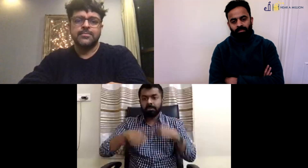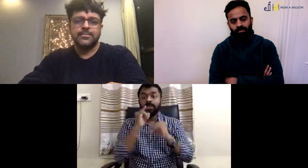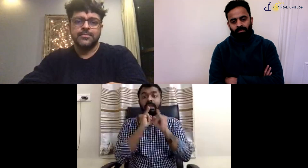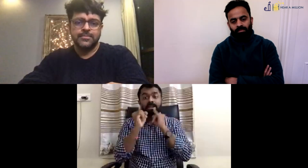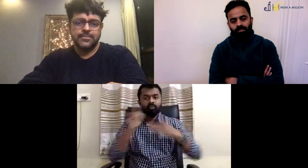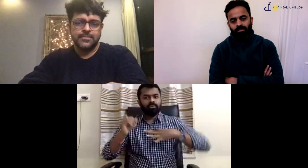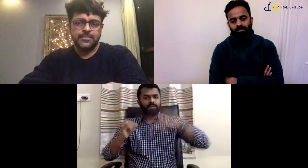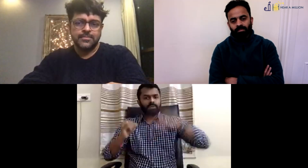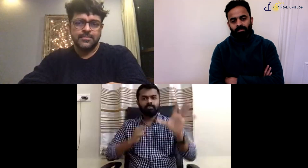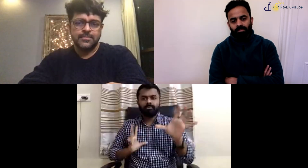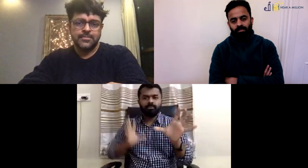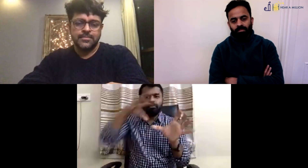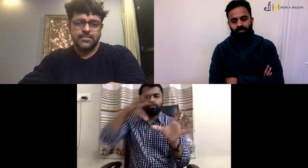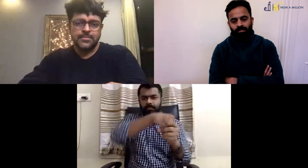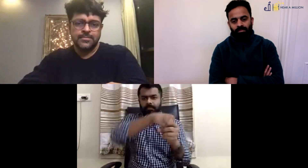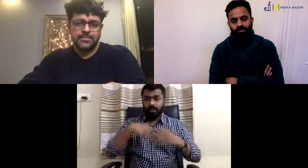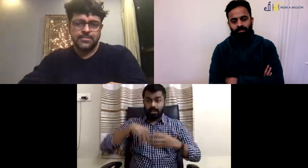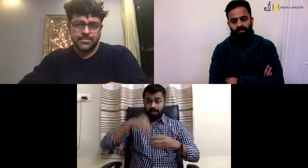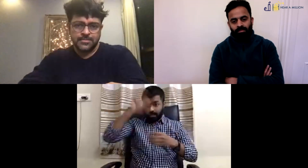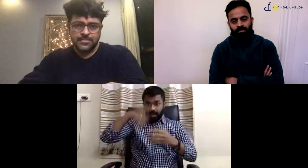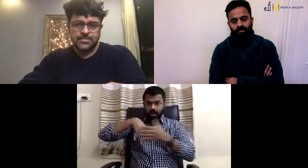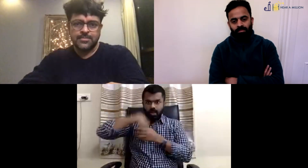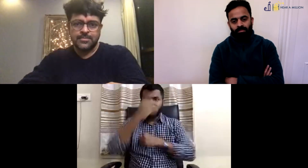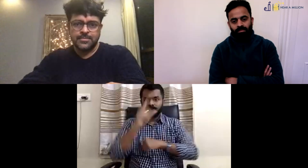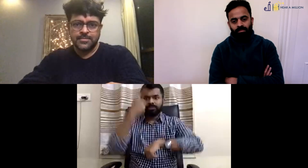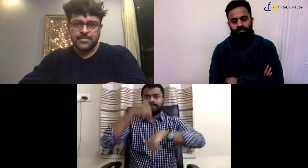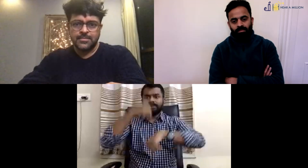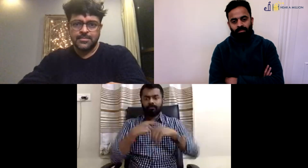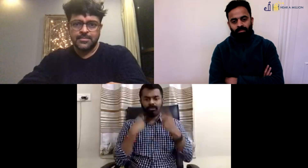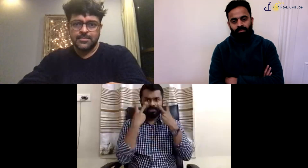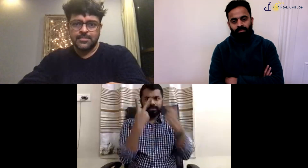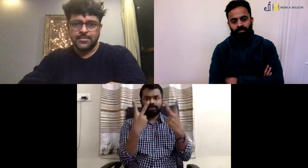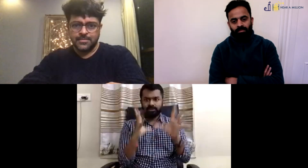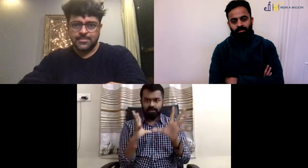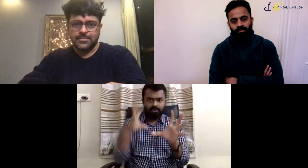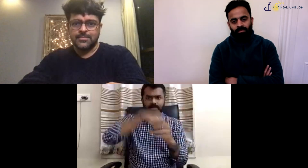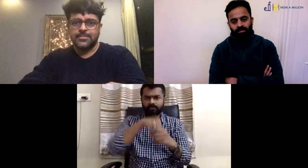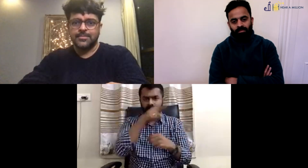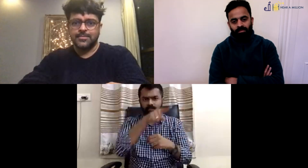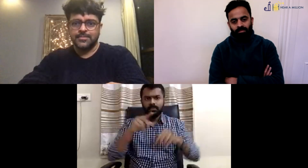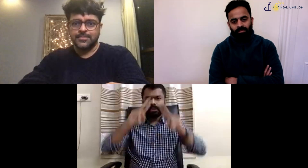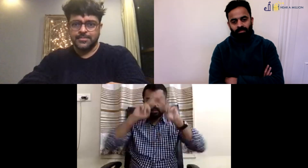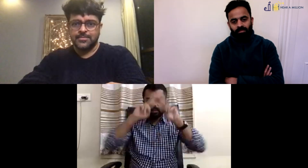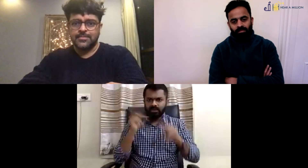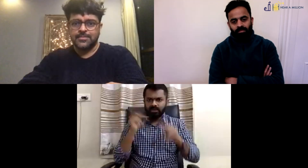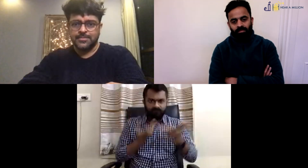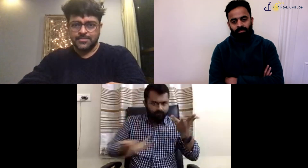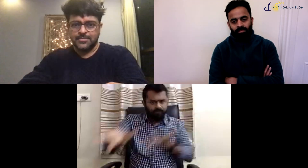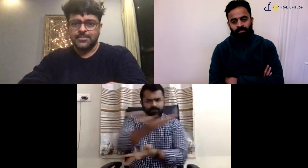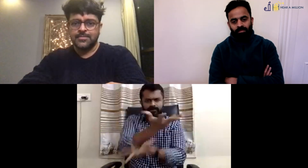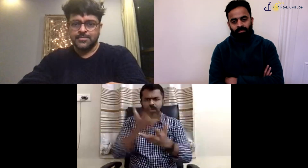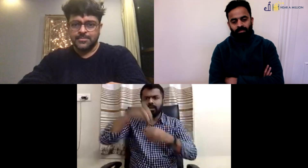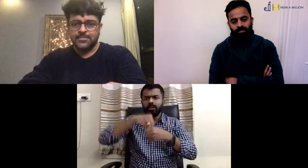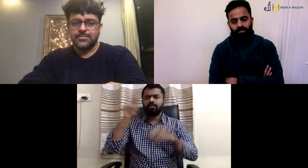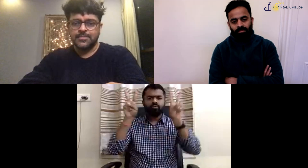research work and I applied for that. I got selected after the interview, and I went there. I saw it for the first